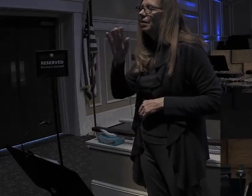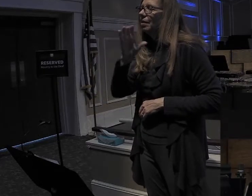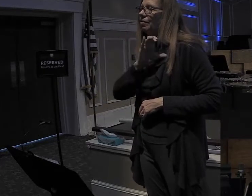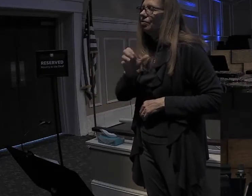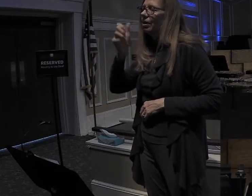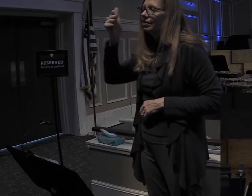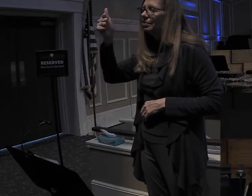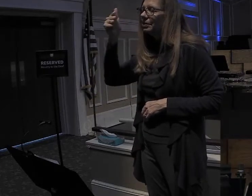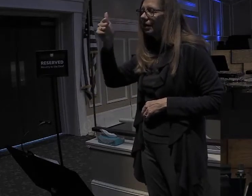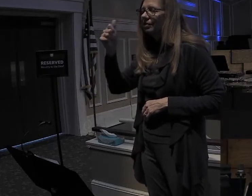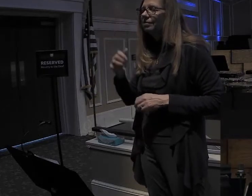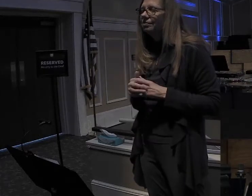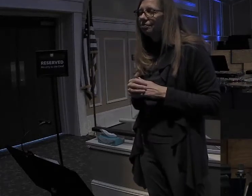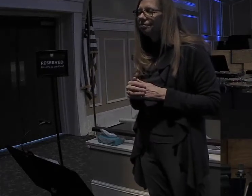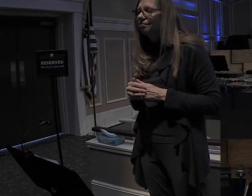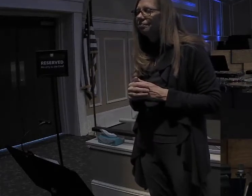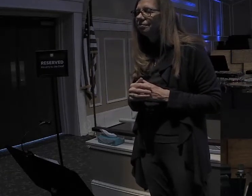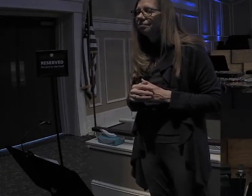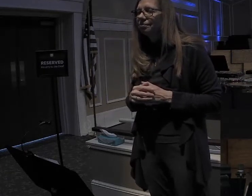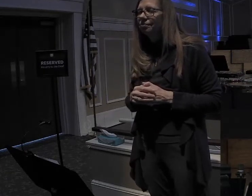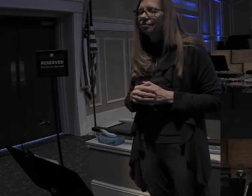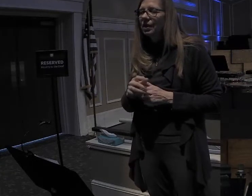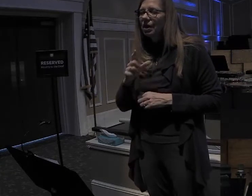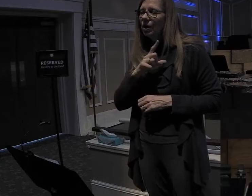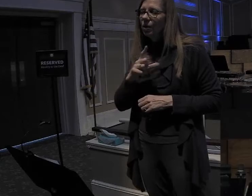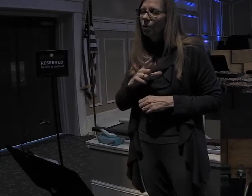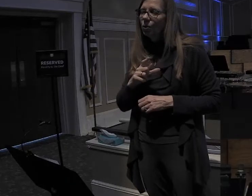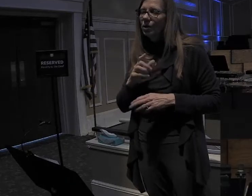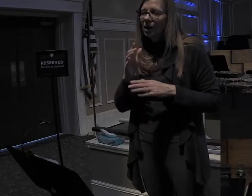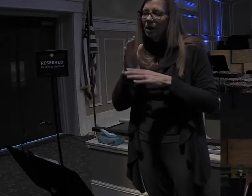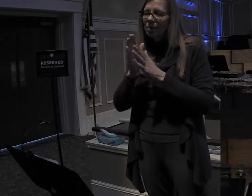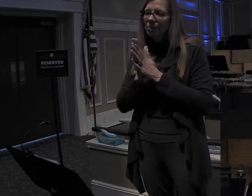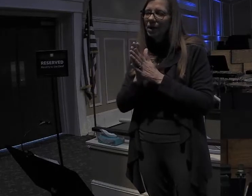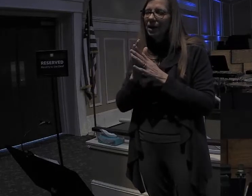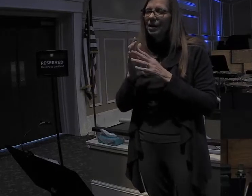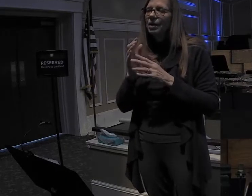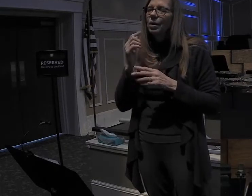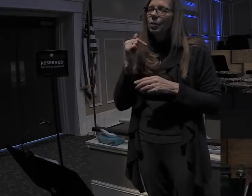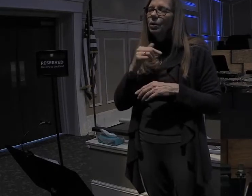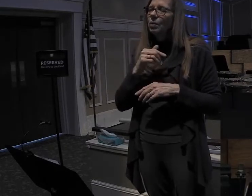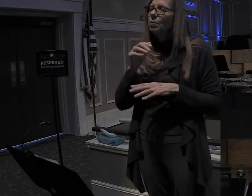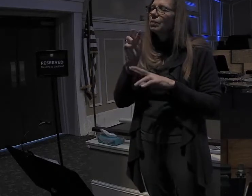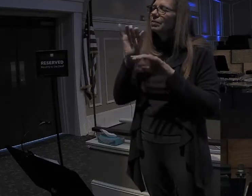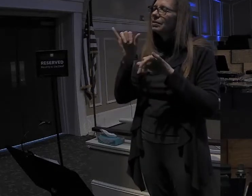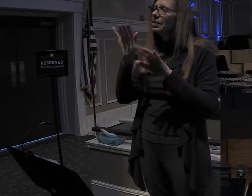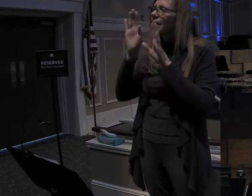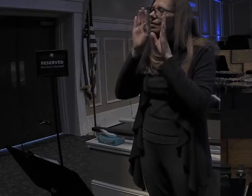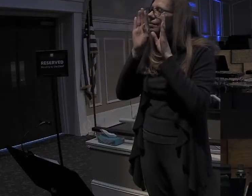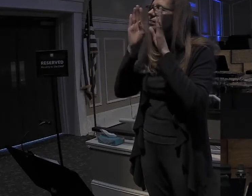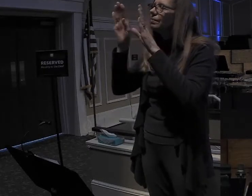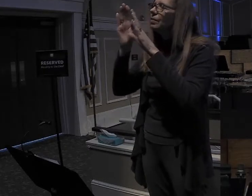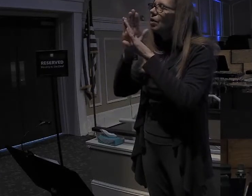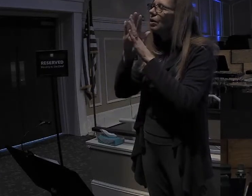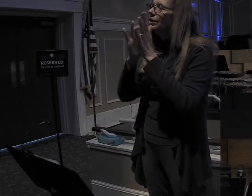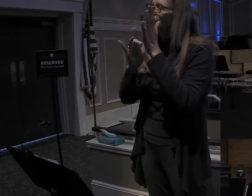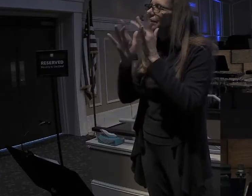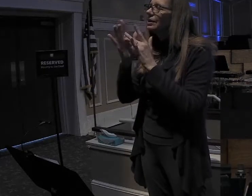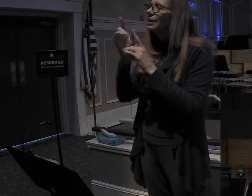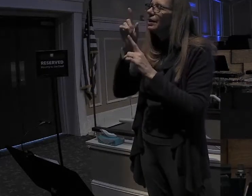God, I pray that we would fix our eyes on Jesus, the author and the perfecter of our faith.